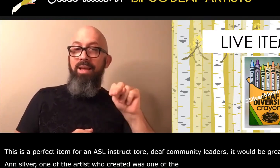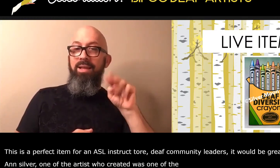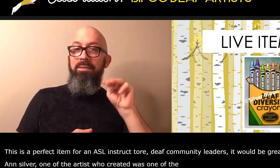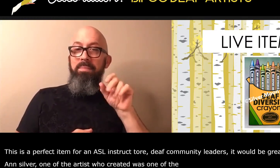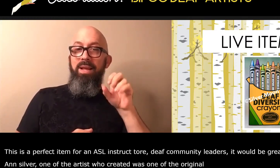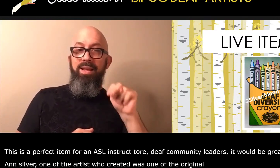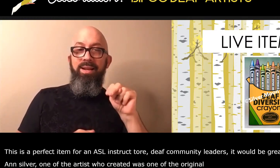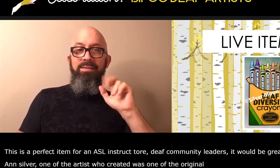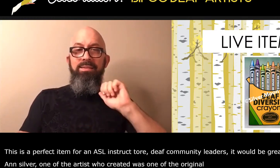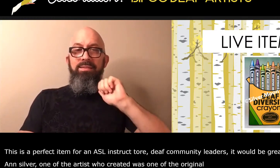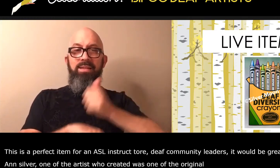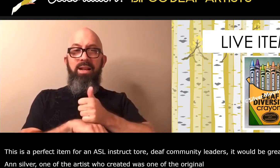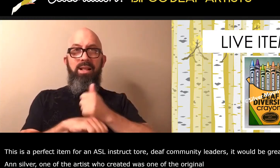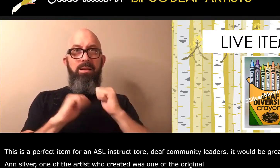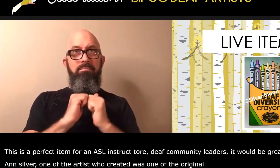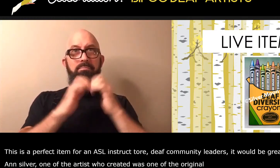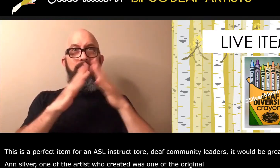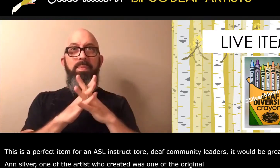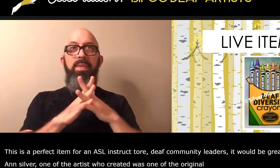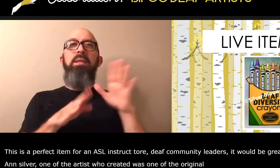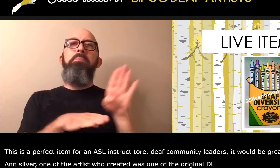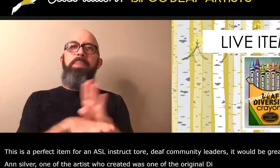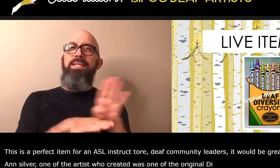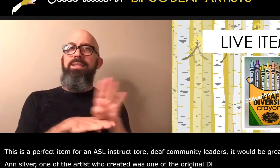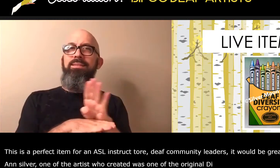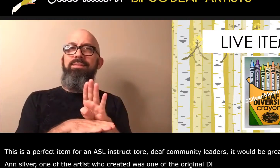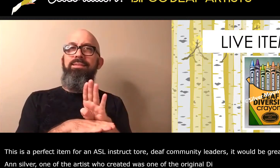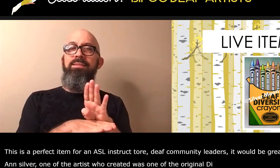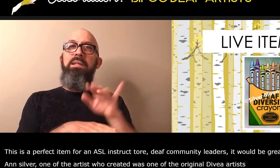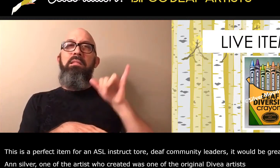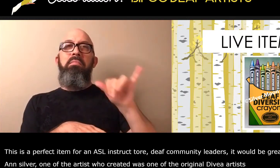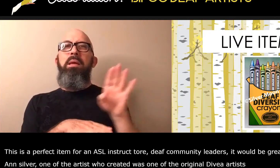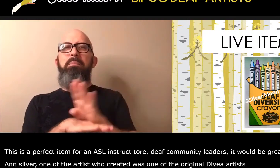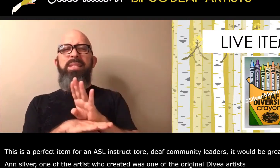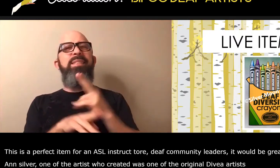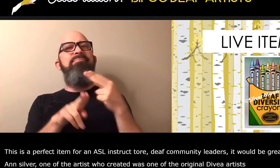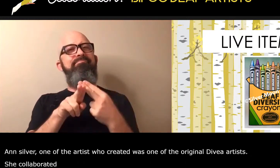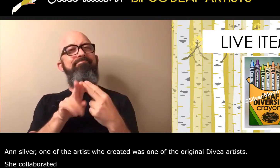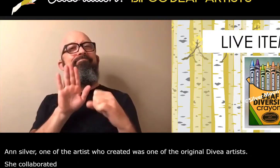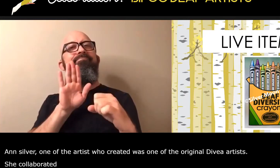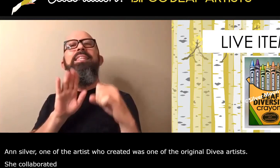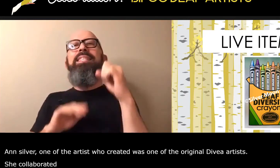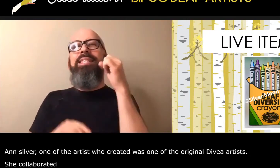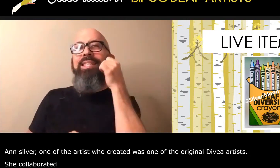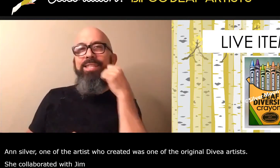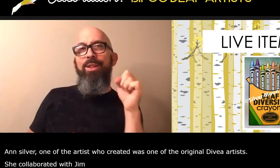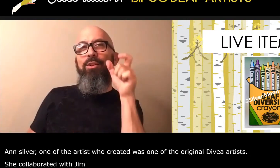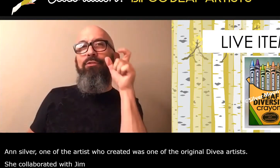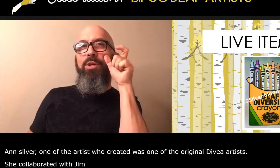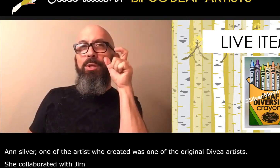She then collaborated with Jim Van Manen in creating their business,